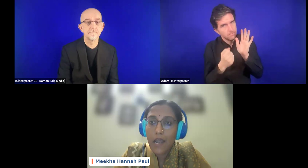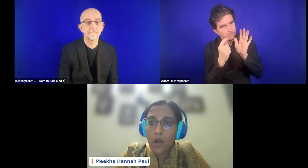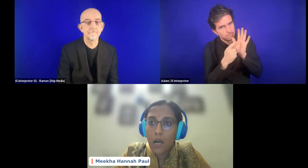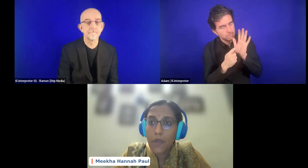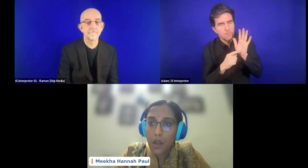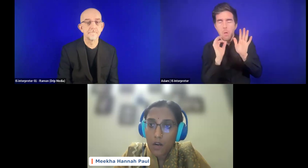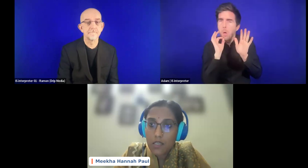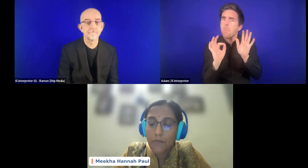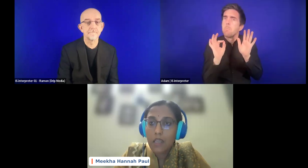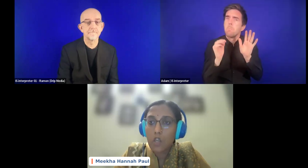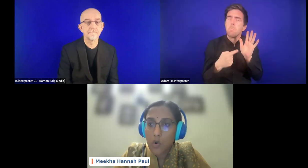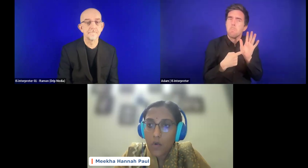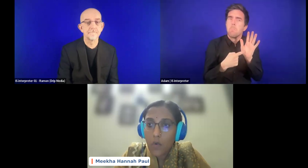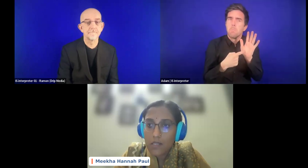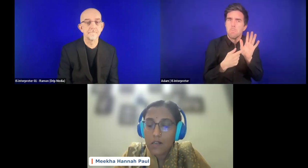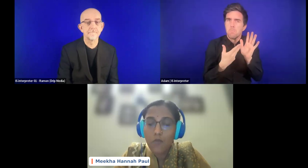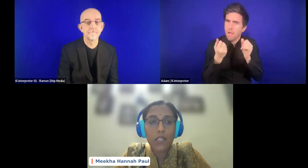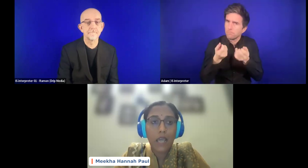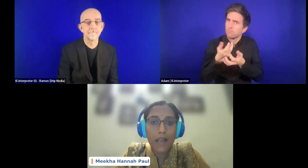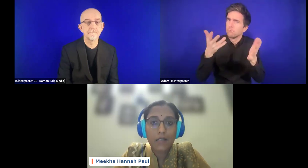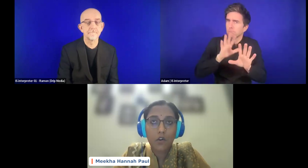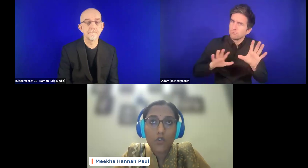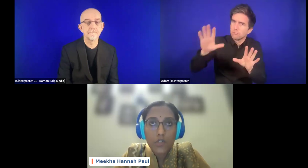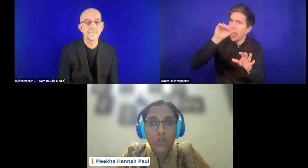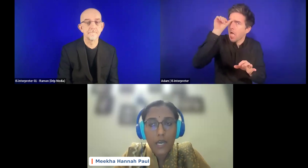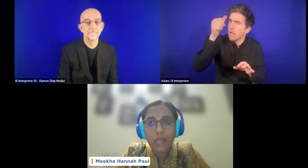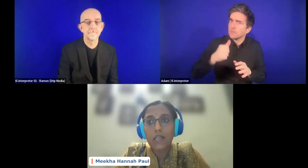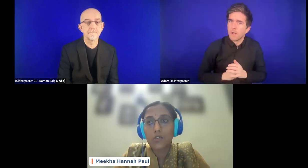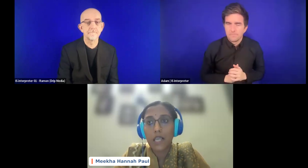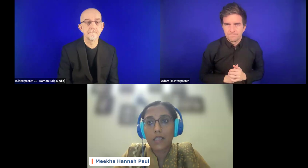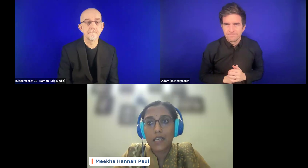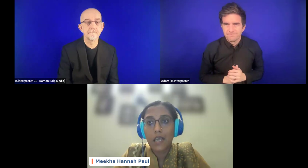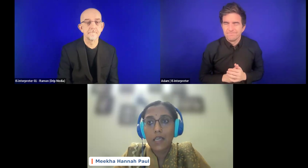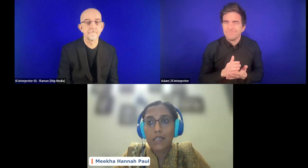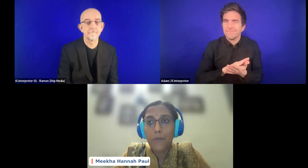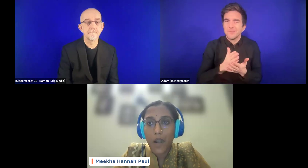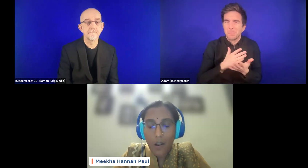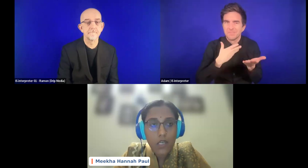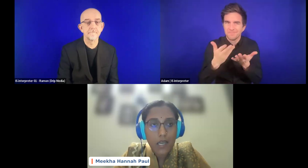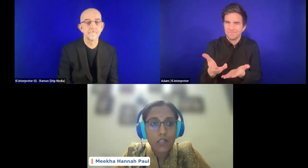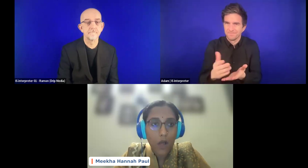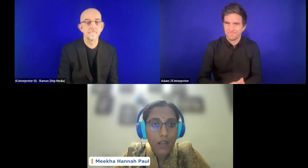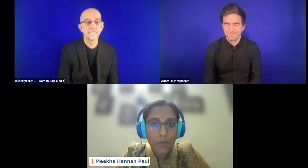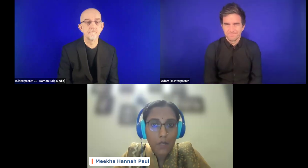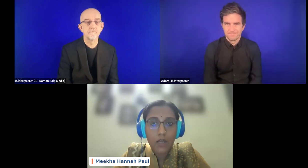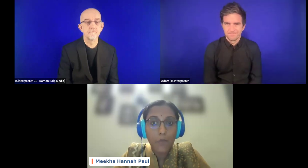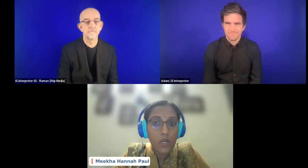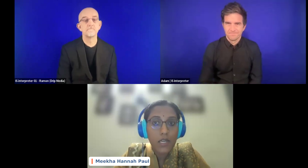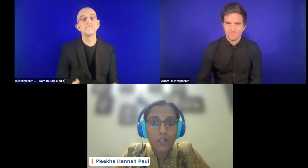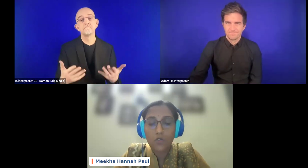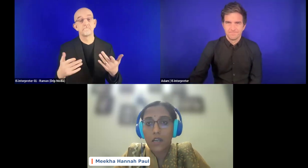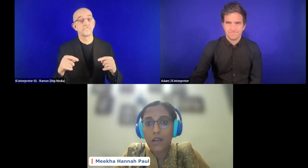country. Now, beyond being universal, what the Act has also done is to say that they prioritize